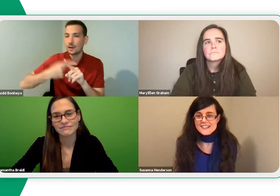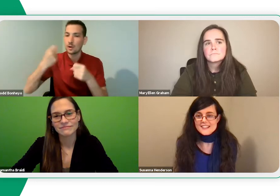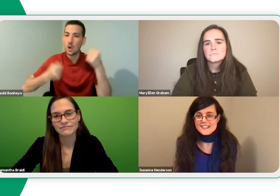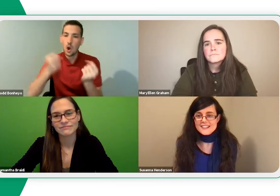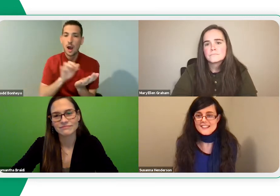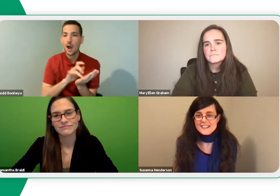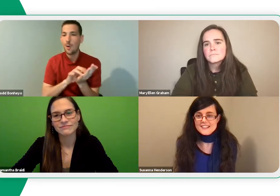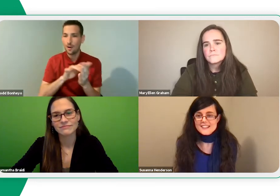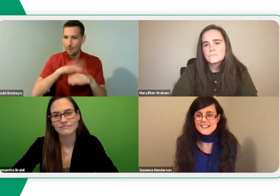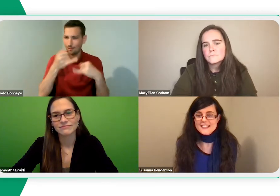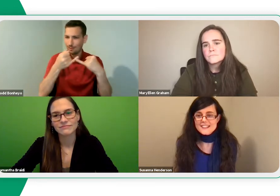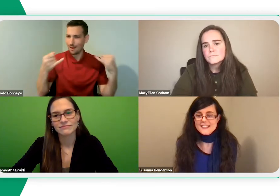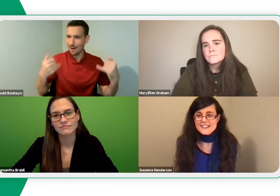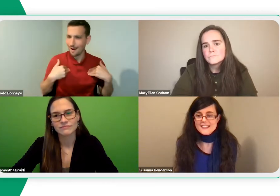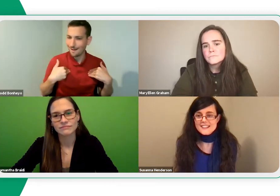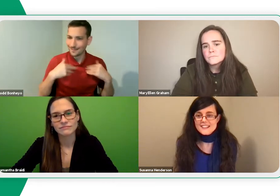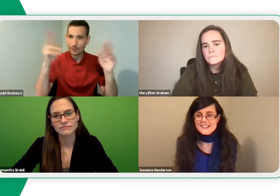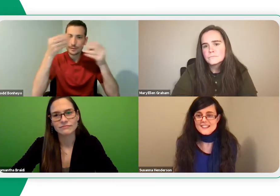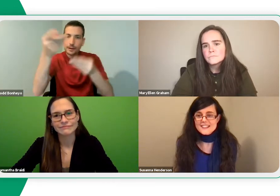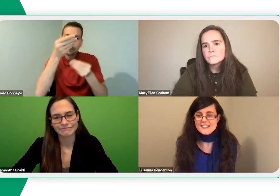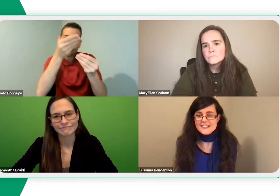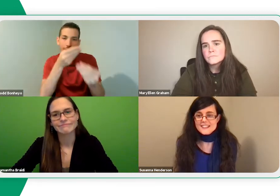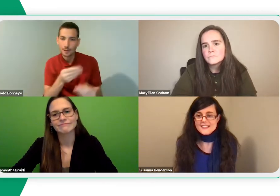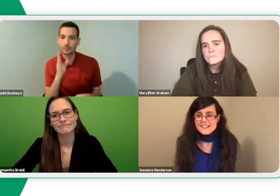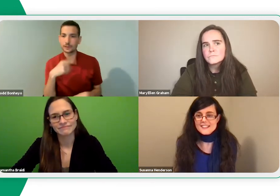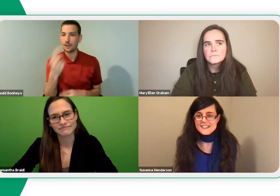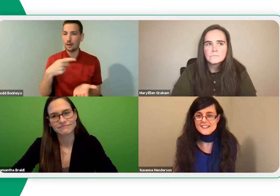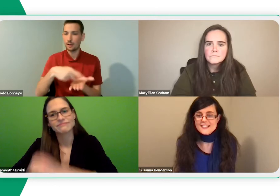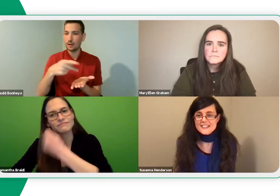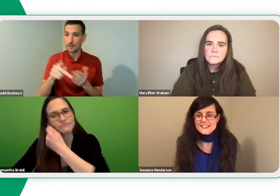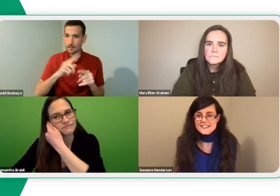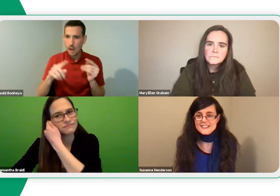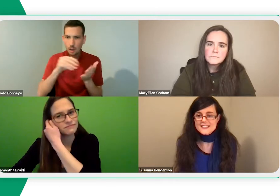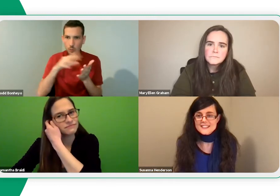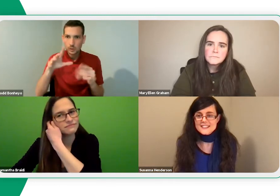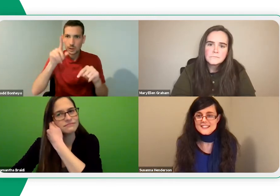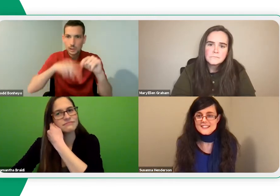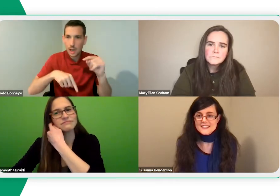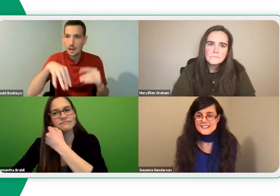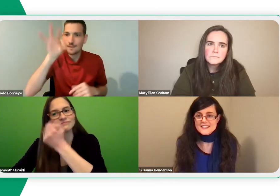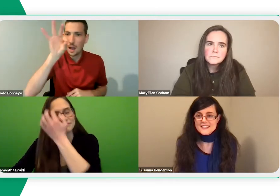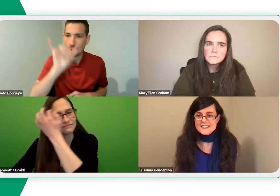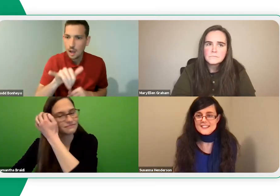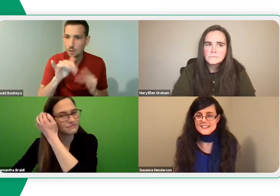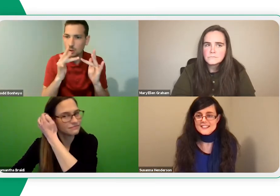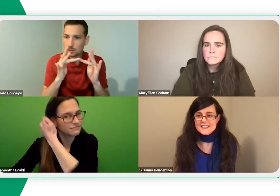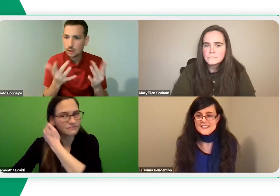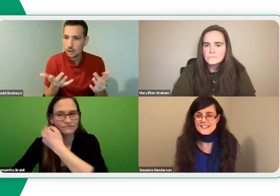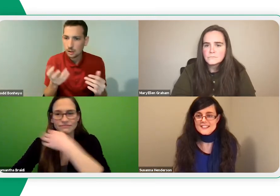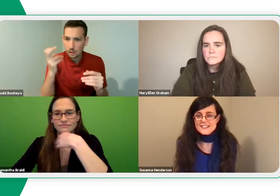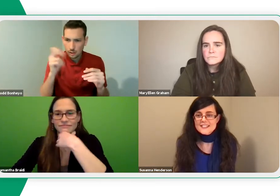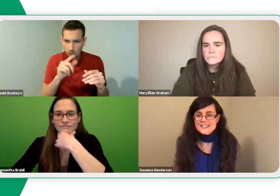You know, they have calculators that'll tell you what your monthly car payment might be if you put in all of this